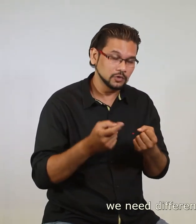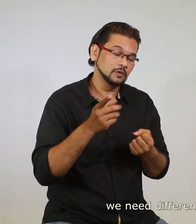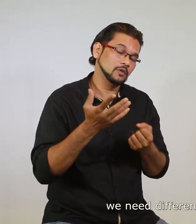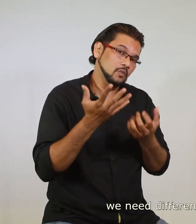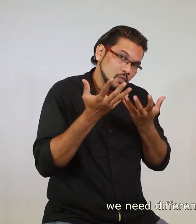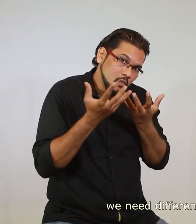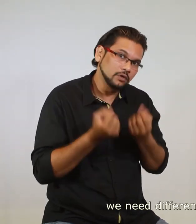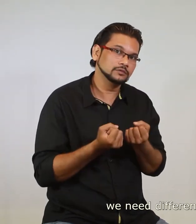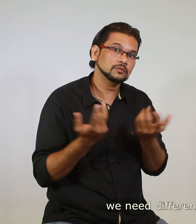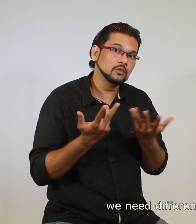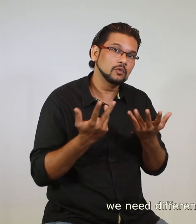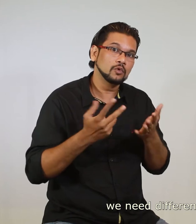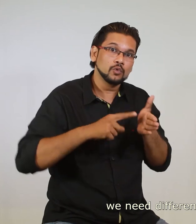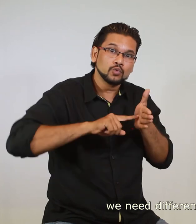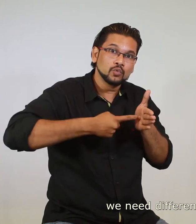we need different tools